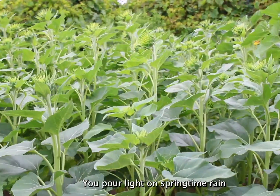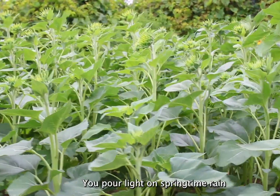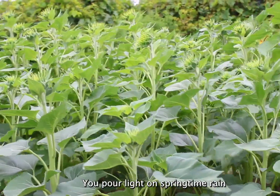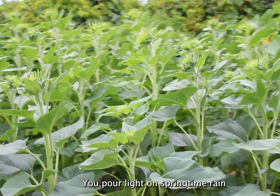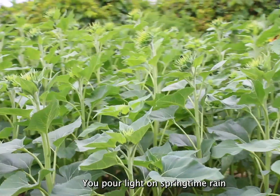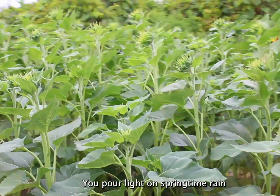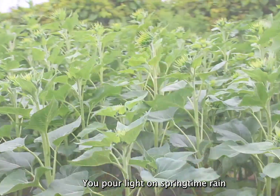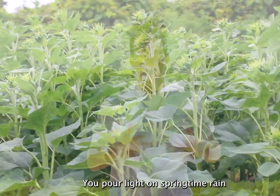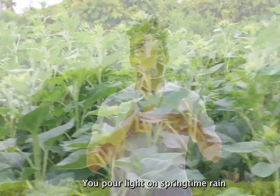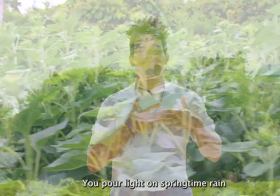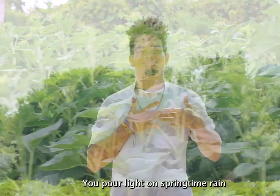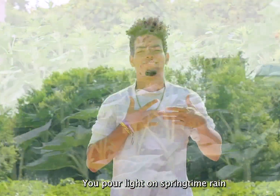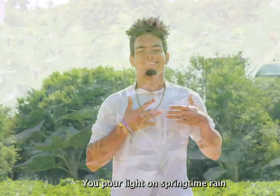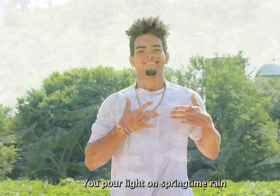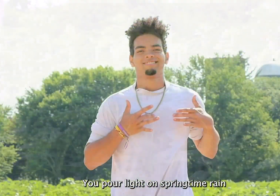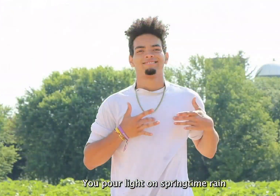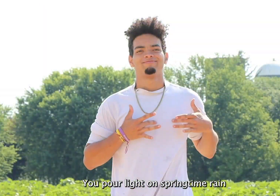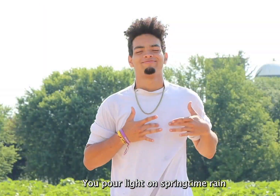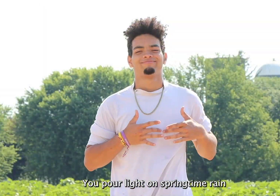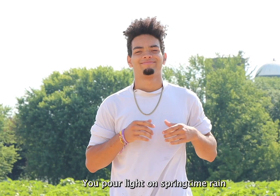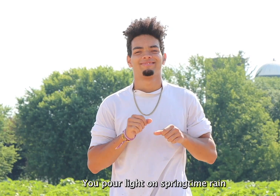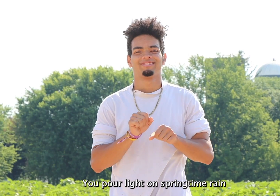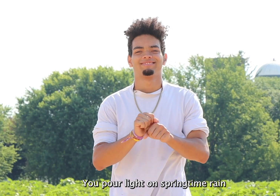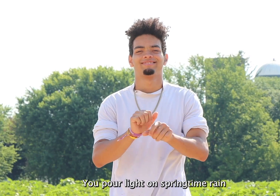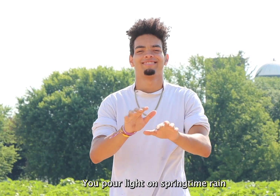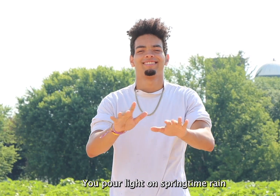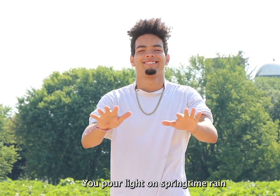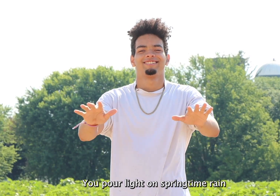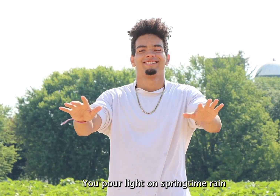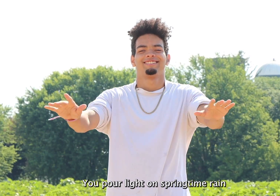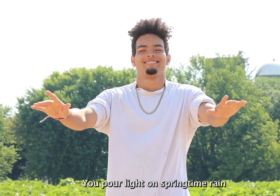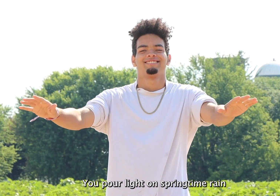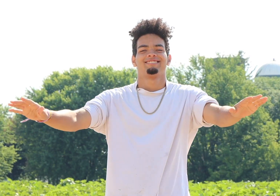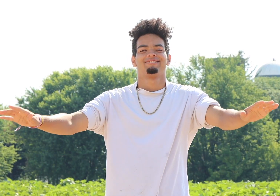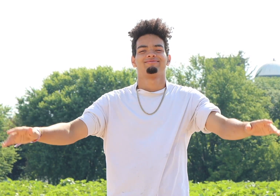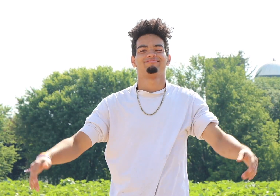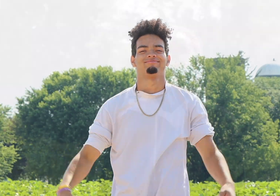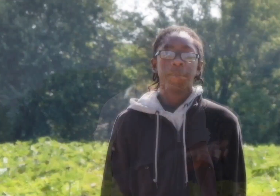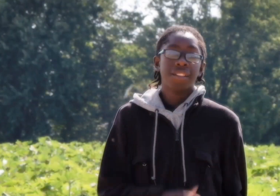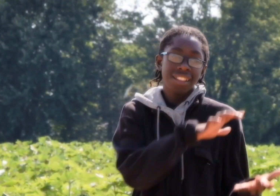Will you pour light on springtime rain?